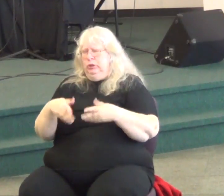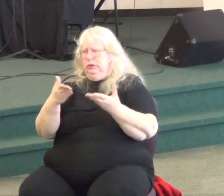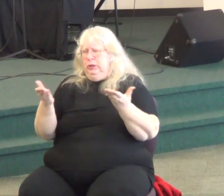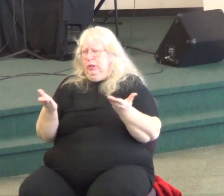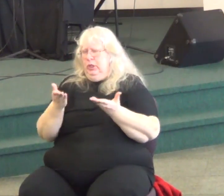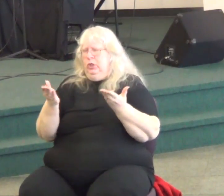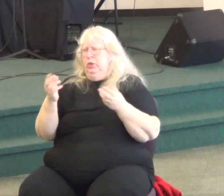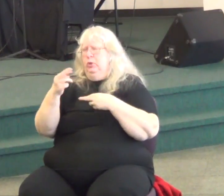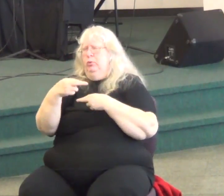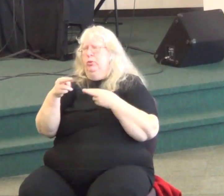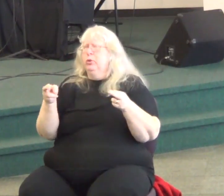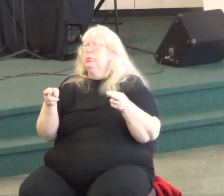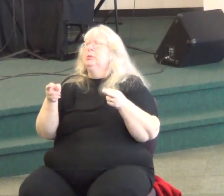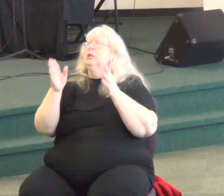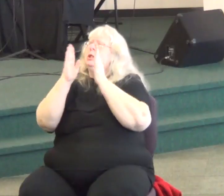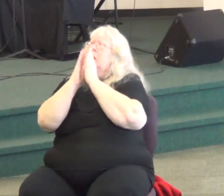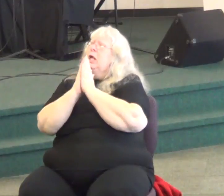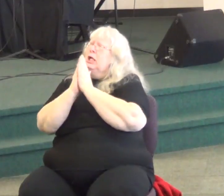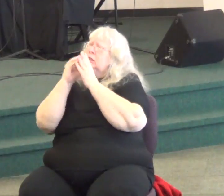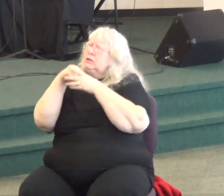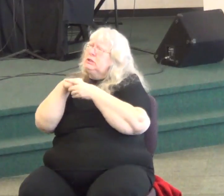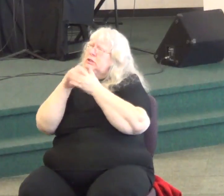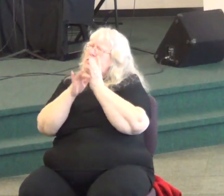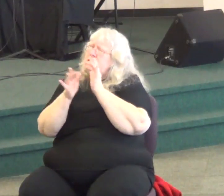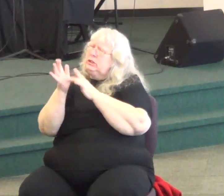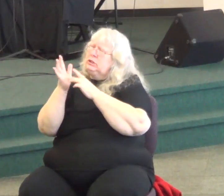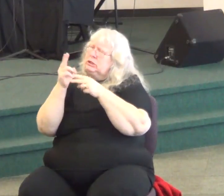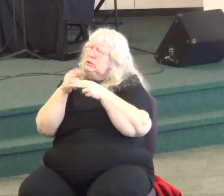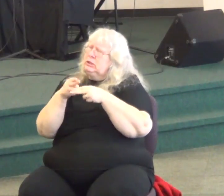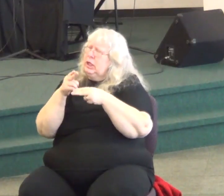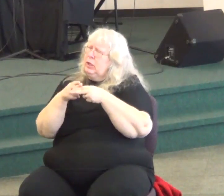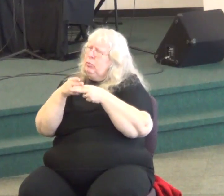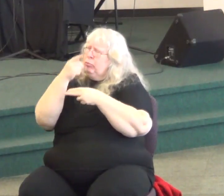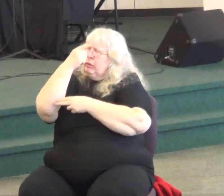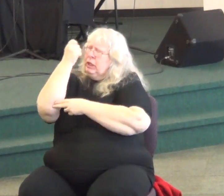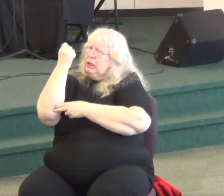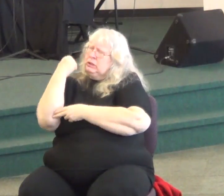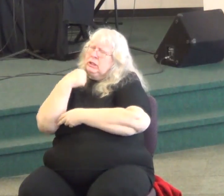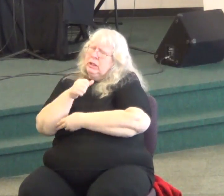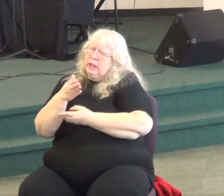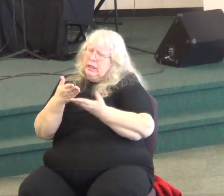And Lord, I'm asking you in Jesus' name, because anything I ask in Jesus' name will be given,